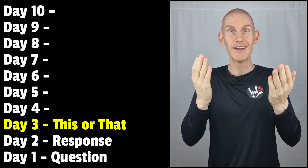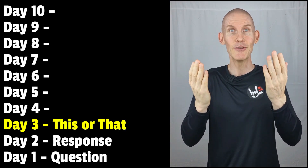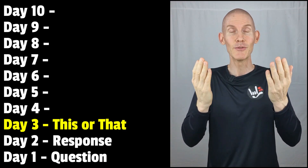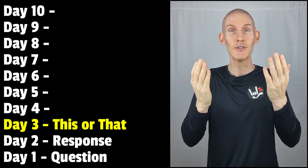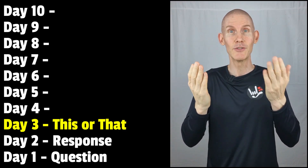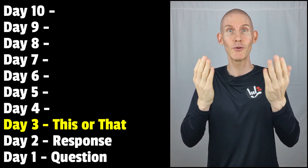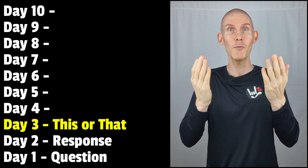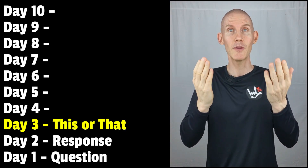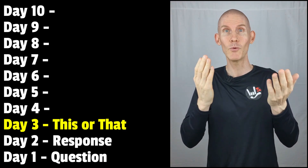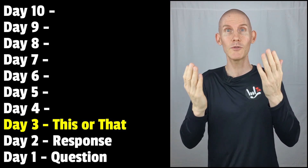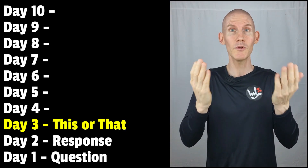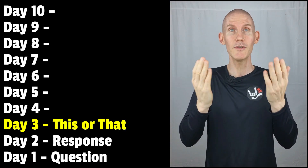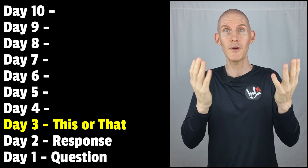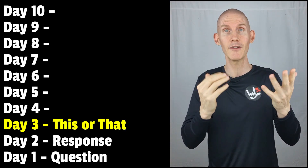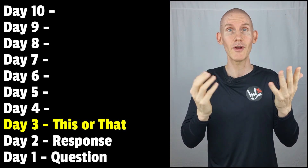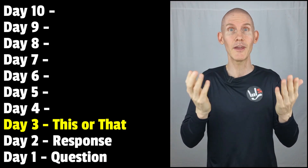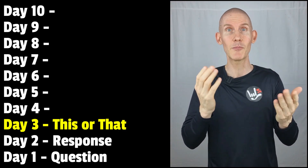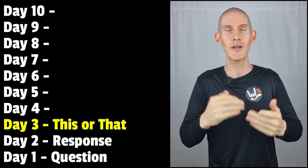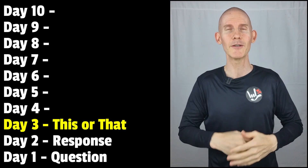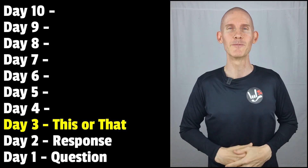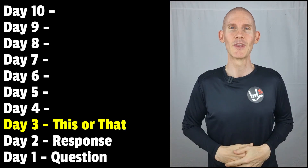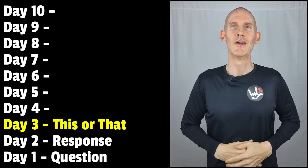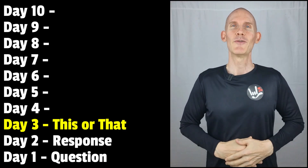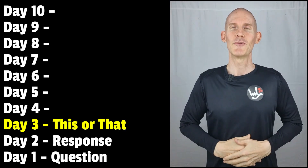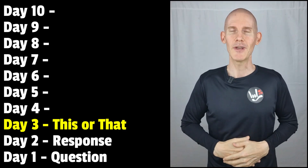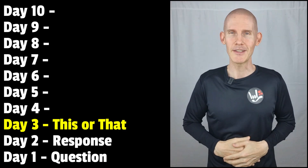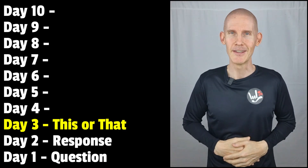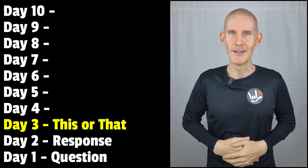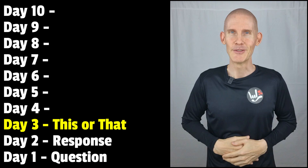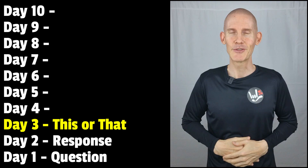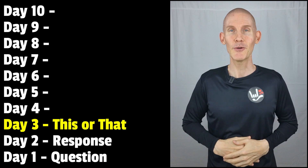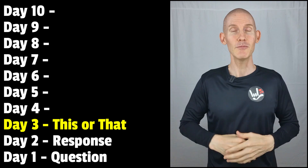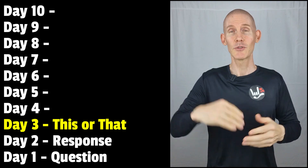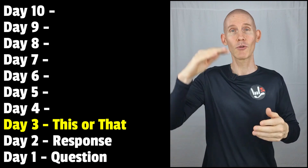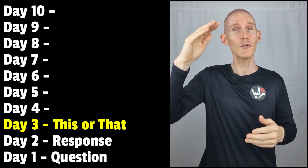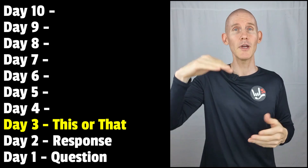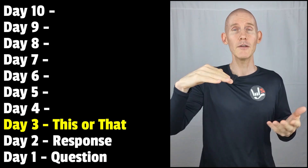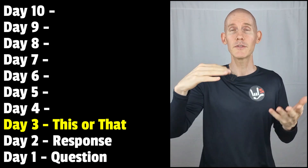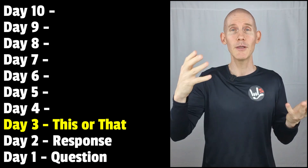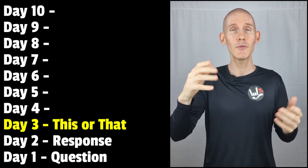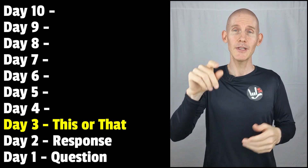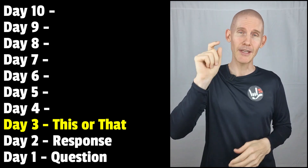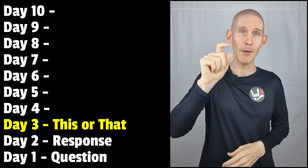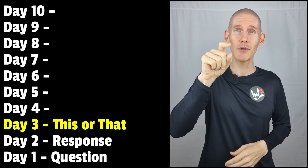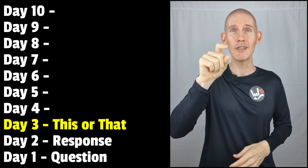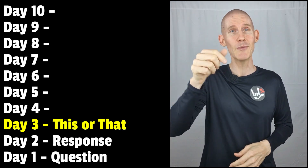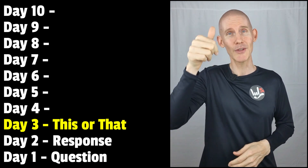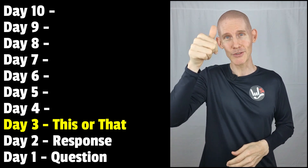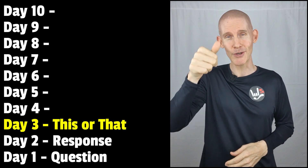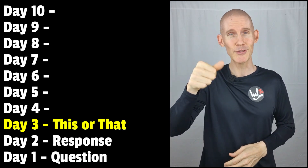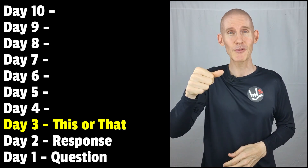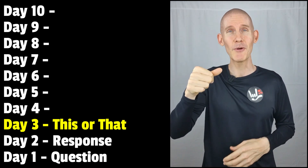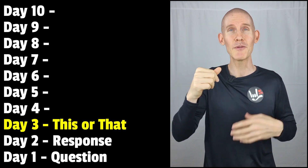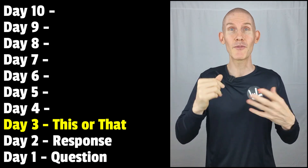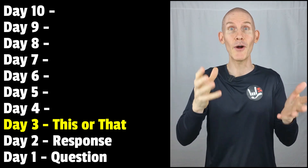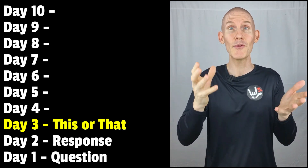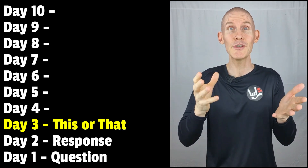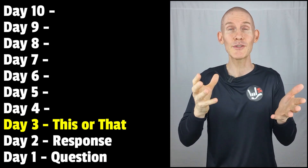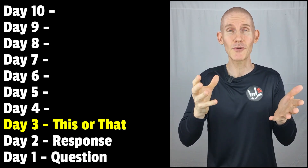to, show me? Which one do I like better? Right. So scroll down, same thing, tap on the email, start scrolling, follow the